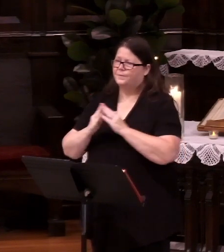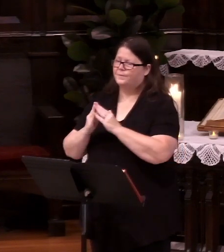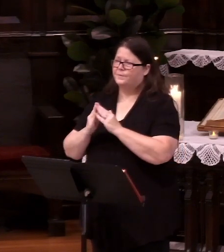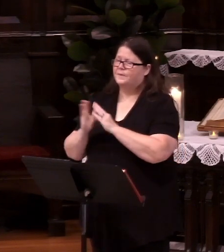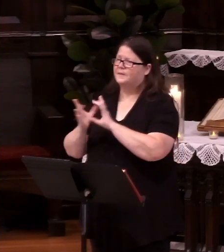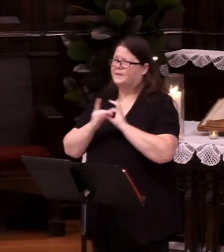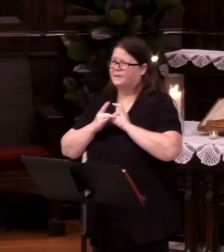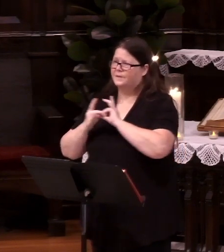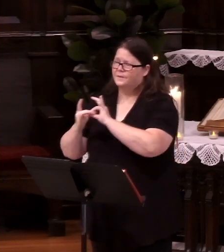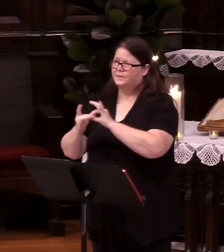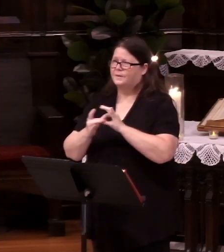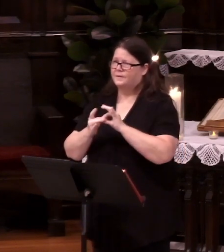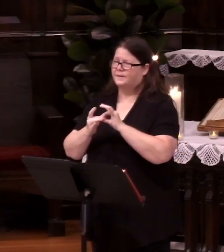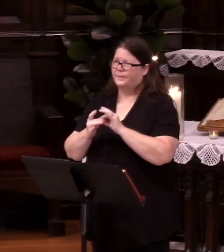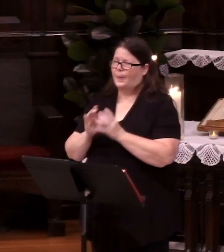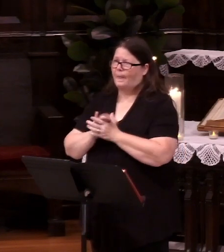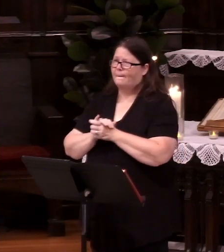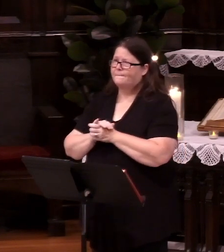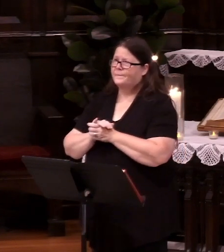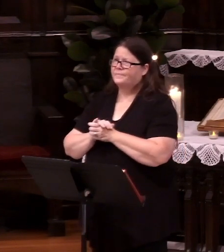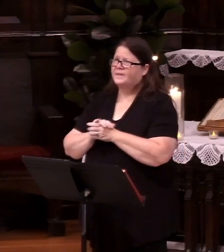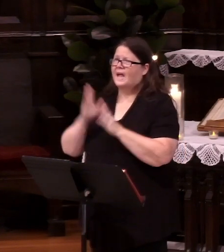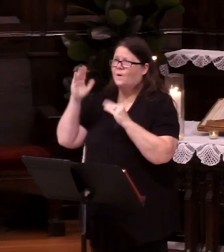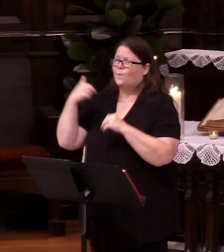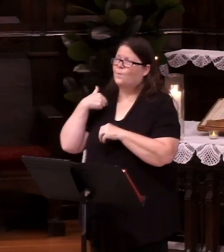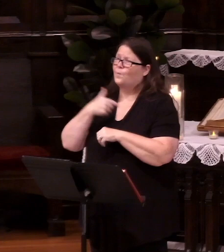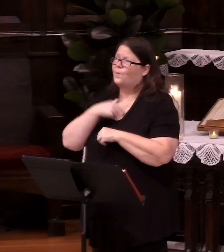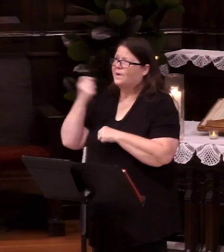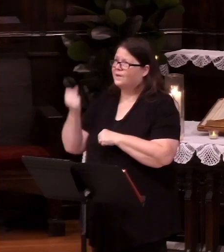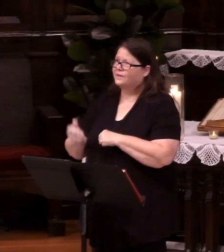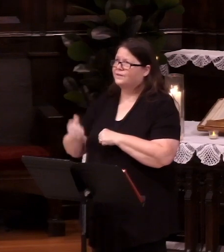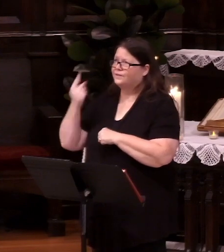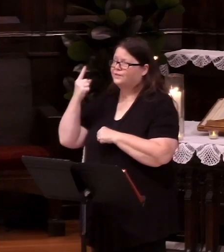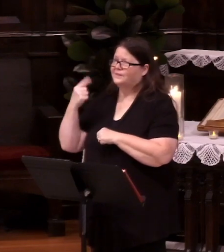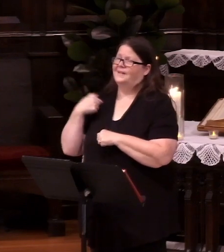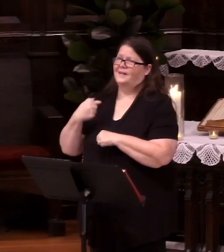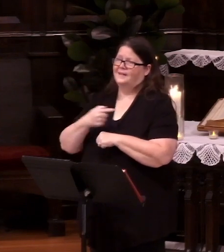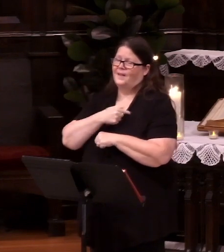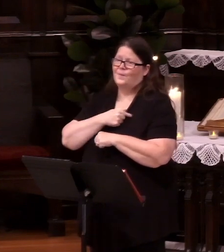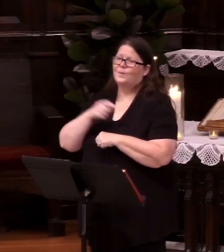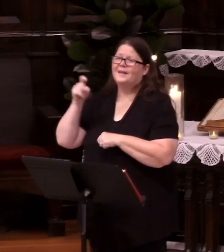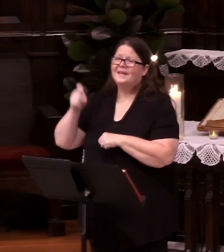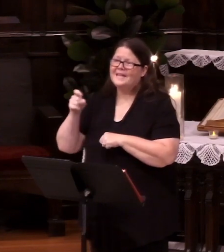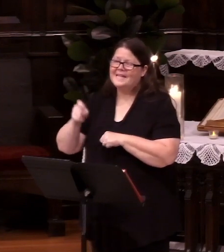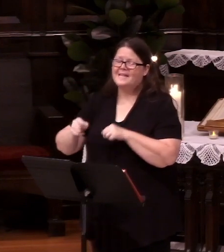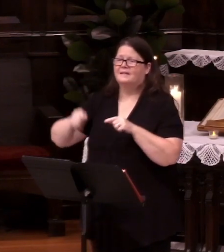God, may we see in your creativity our need for diversity.